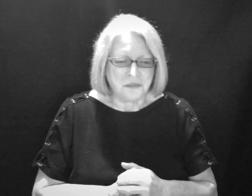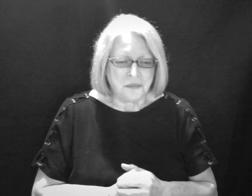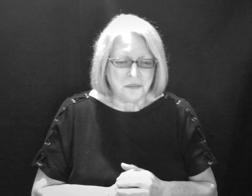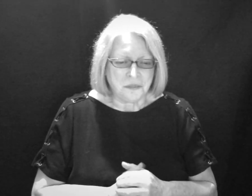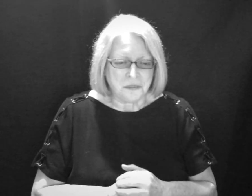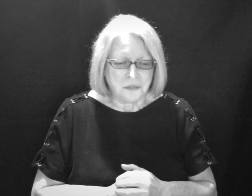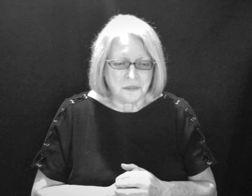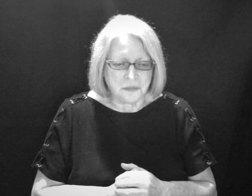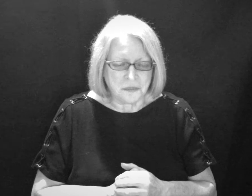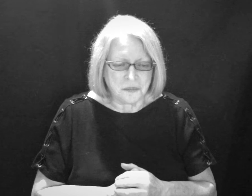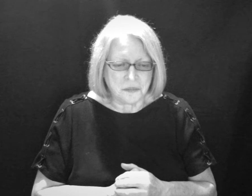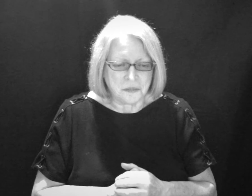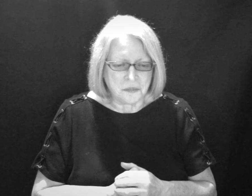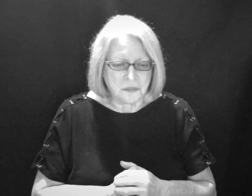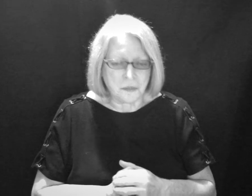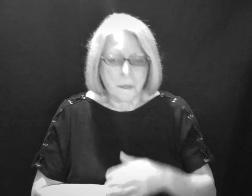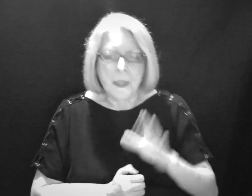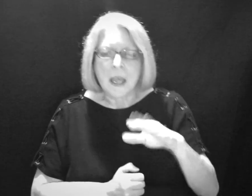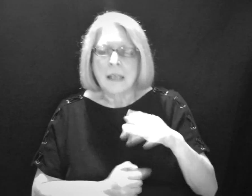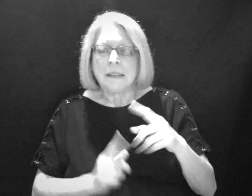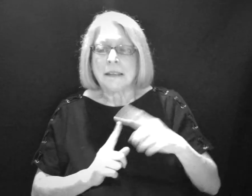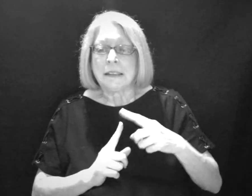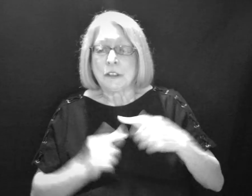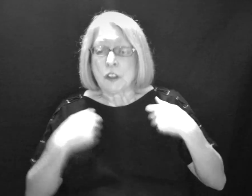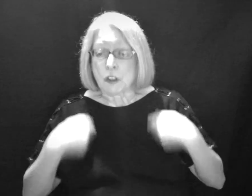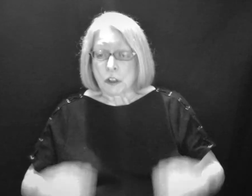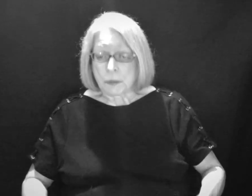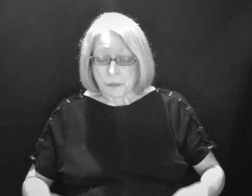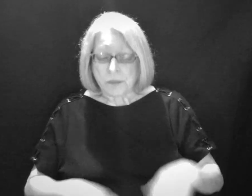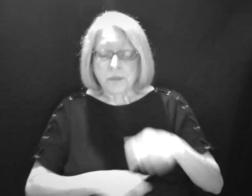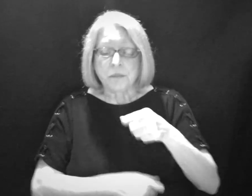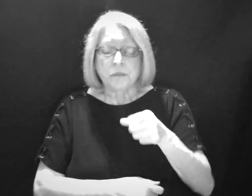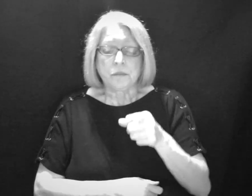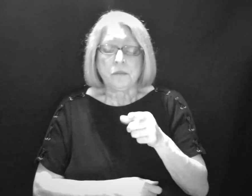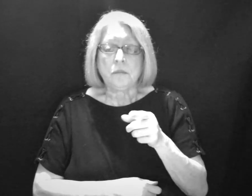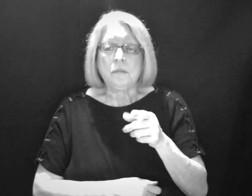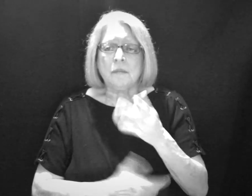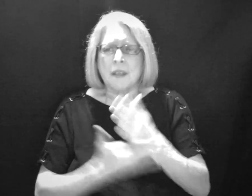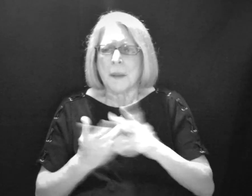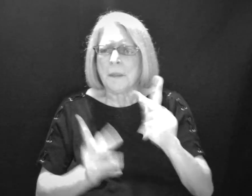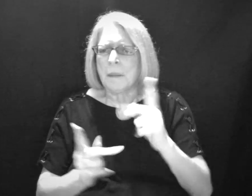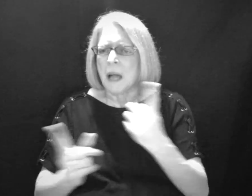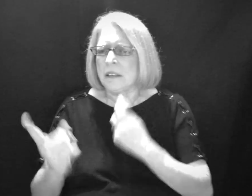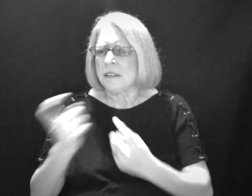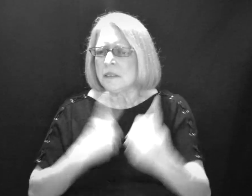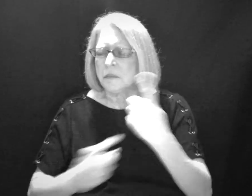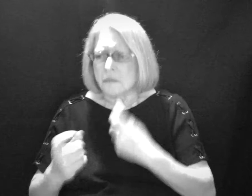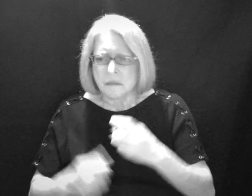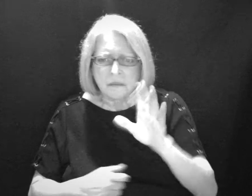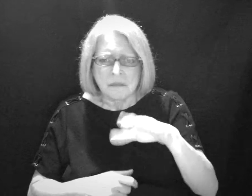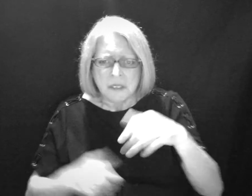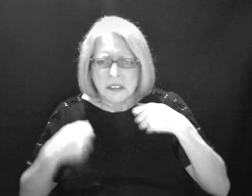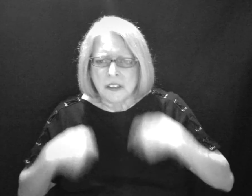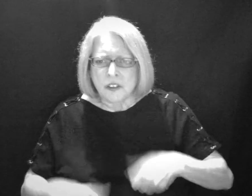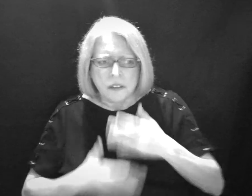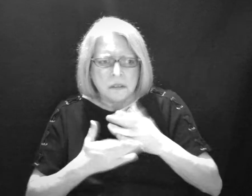Press Insert. Click on the first column and press Add Widget. Then Visual